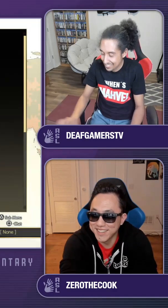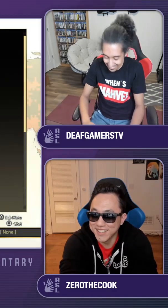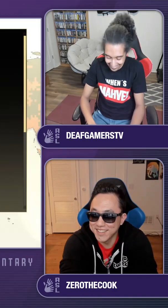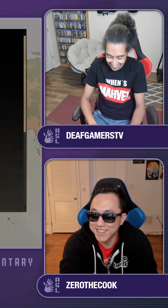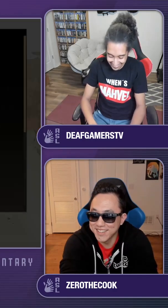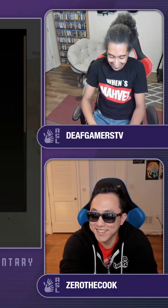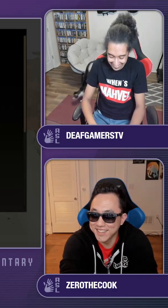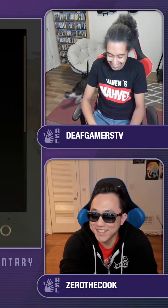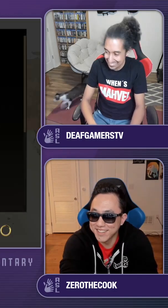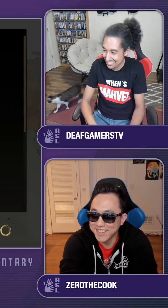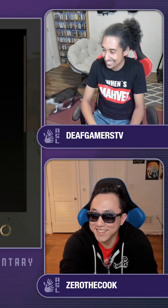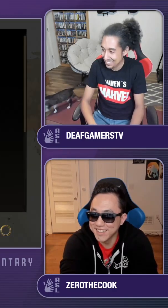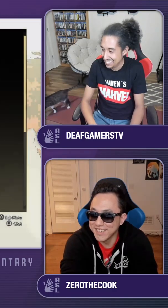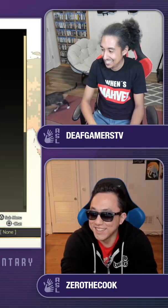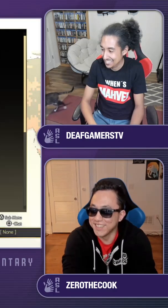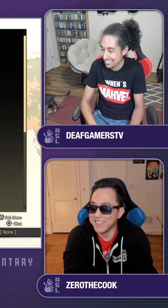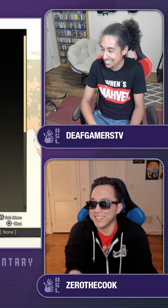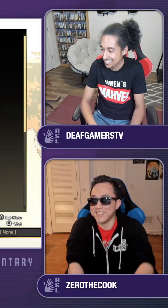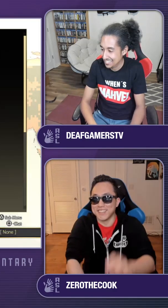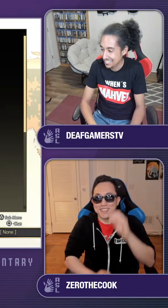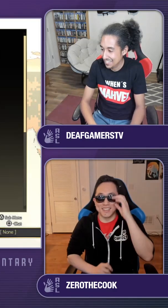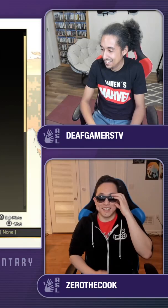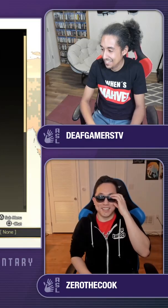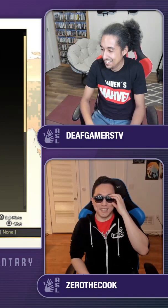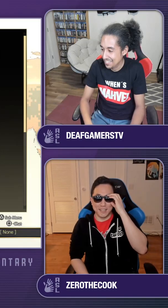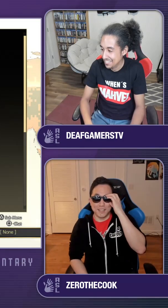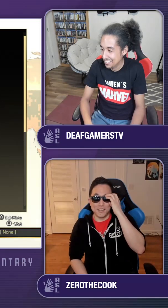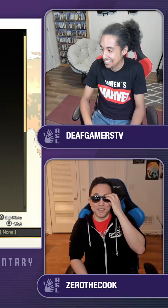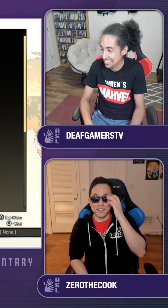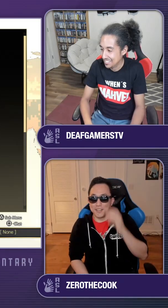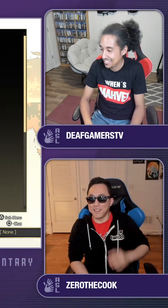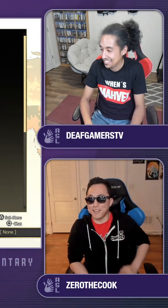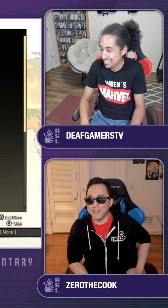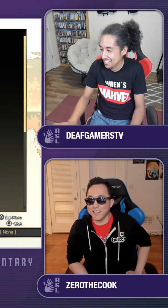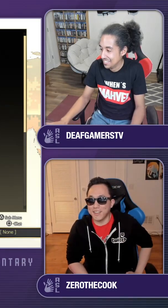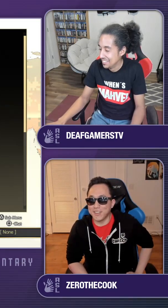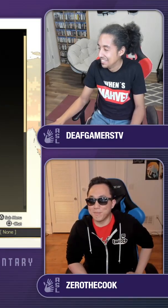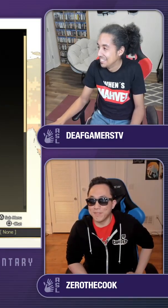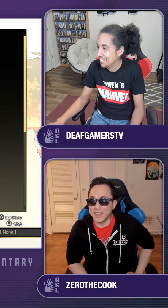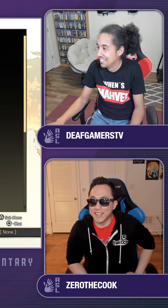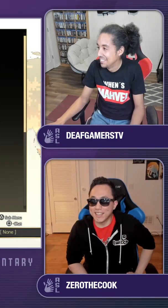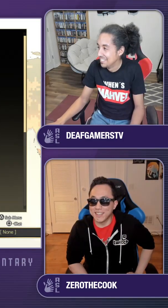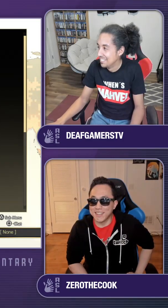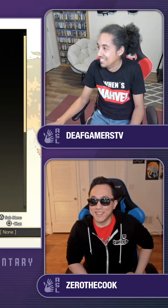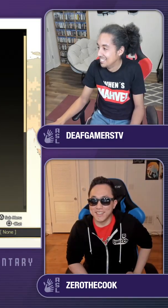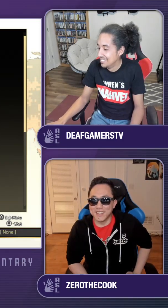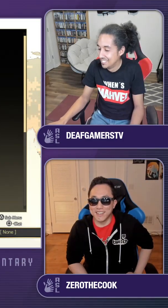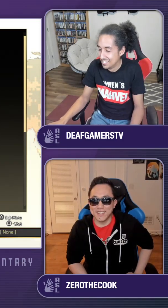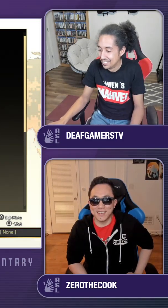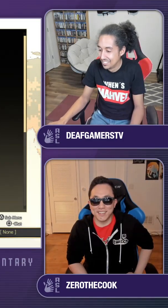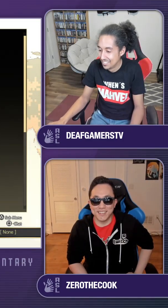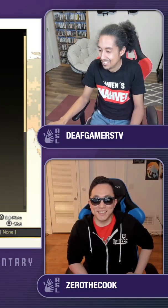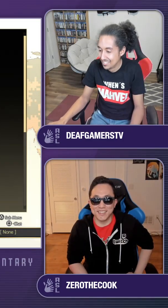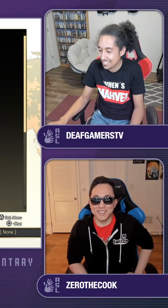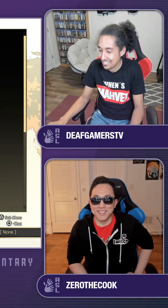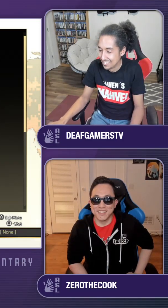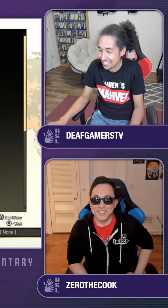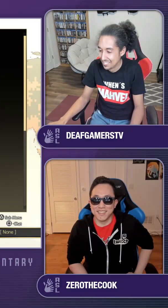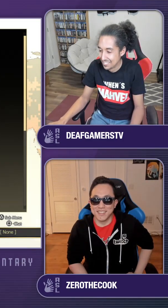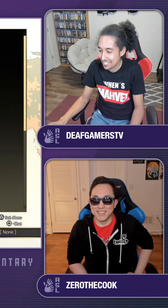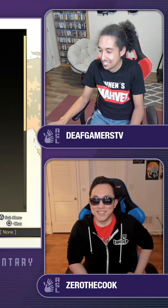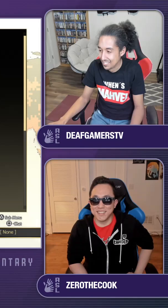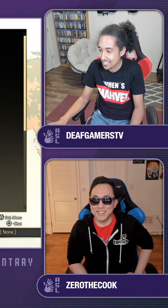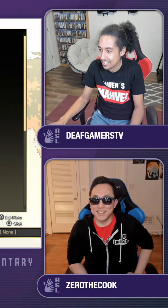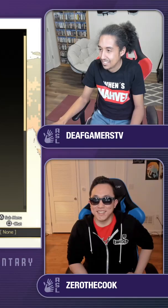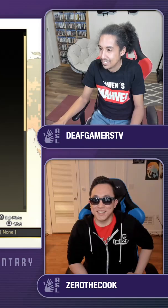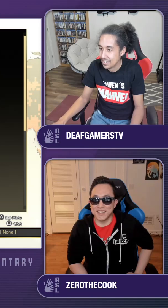stuff, but calling out how Jazdero wants to take certain options in certain situations. So like, how many times did Jazdero go for overhead and Metro